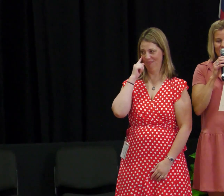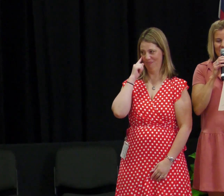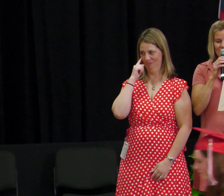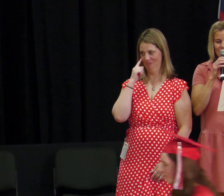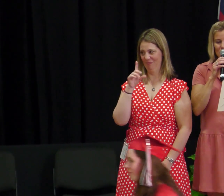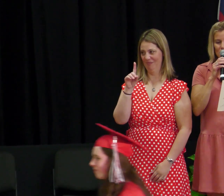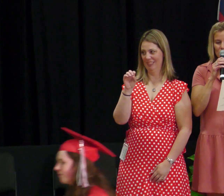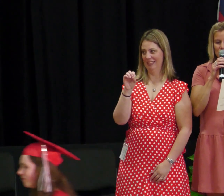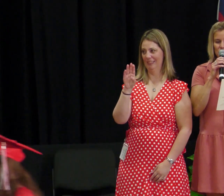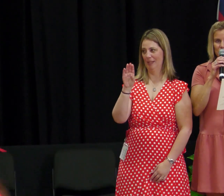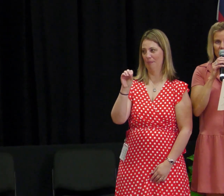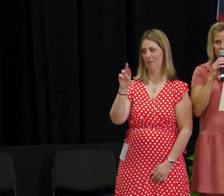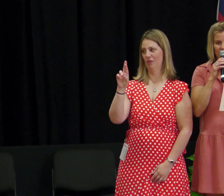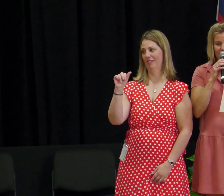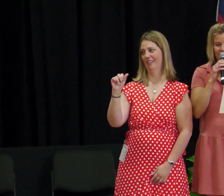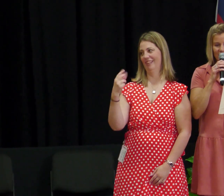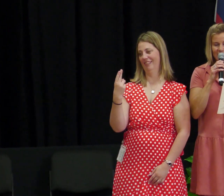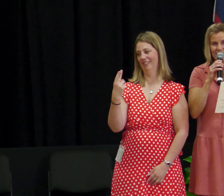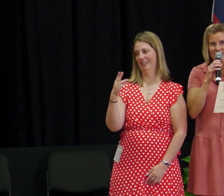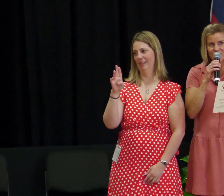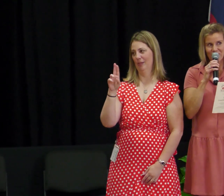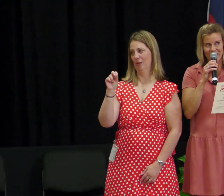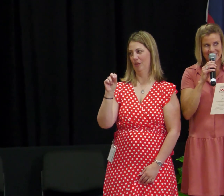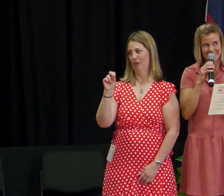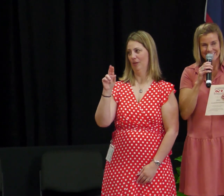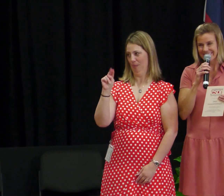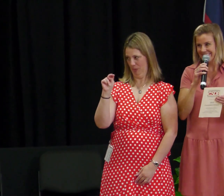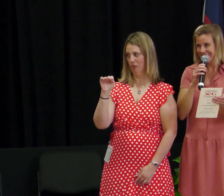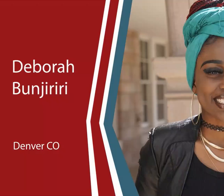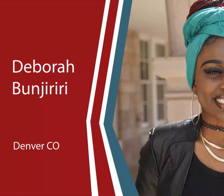Deborah Boonjiriri Denver